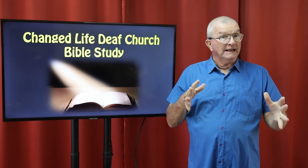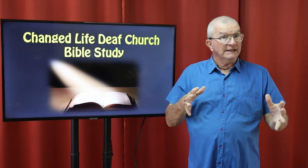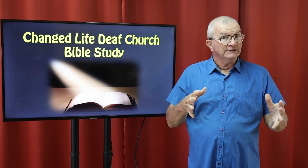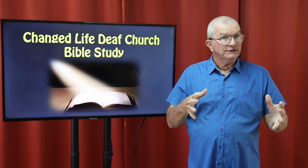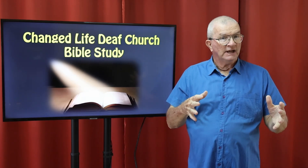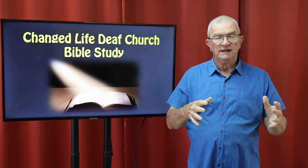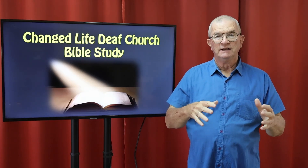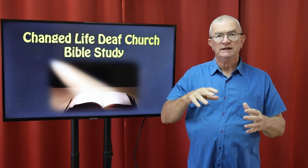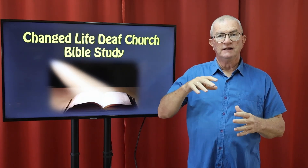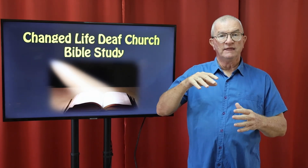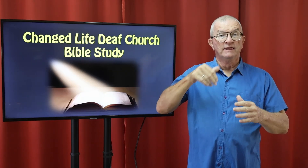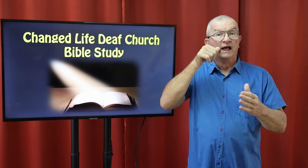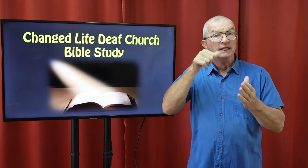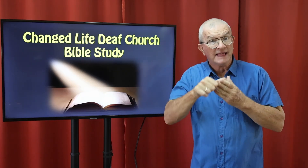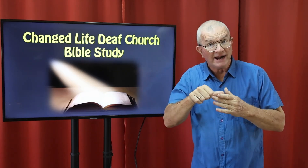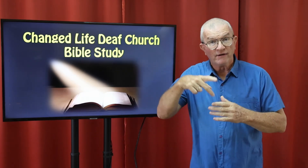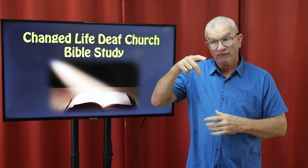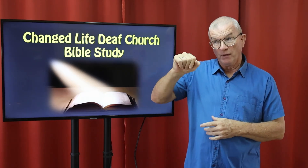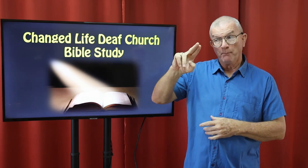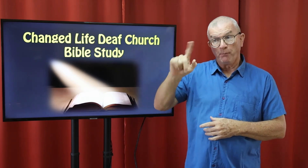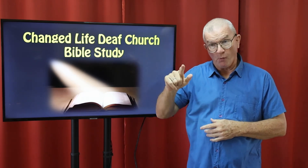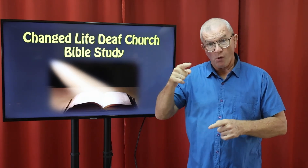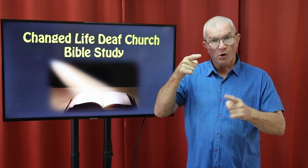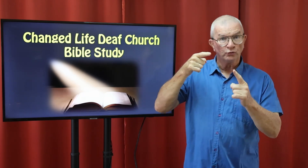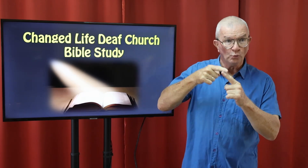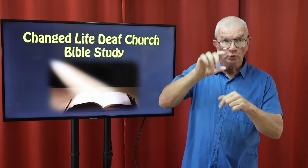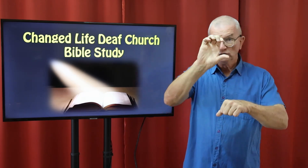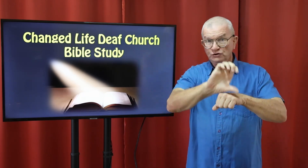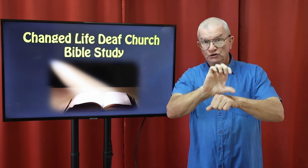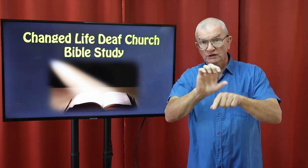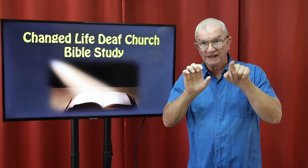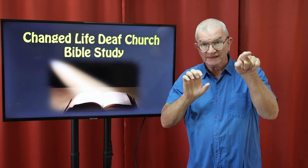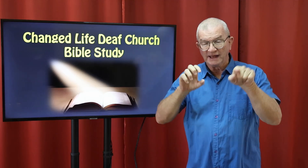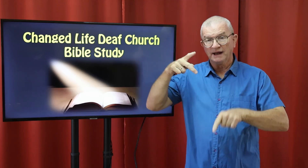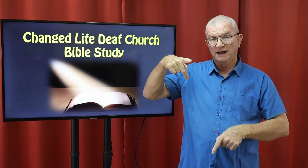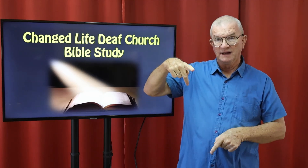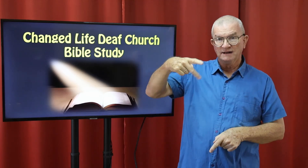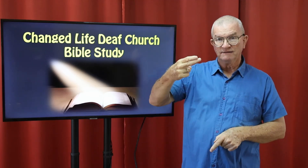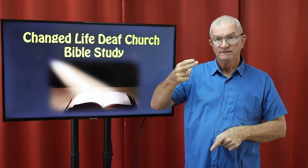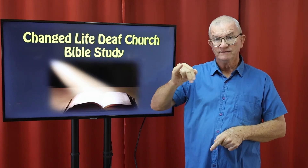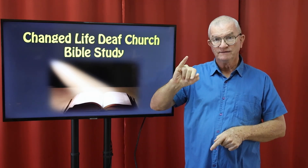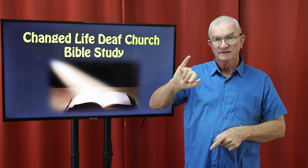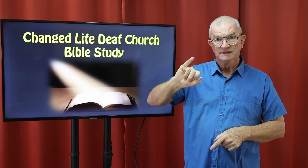We have finished the letter of Paul to the church at Philippi.